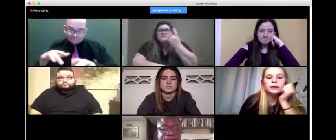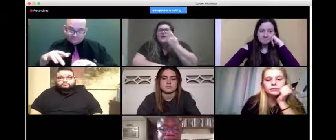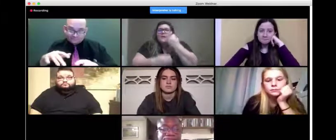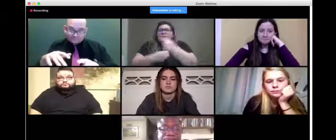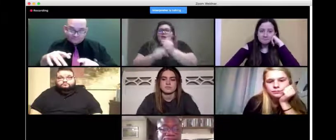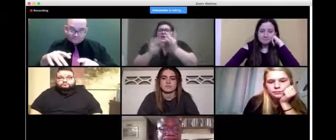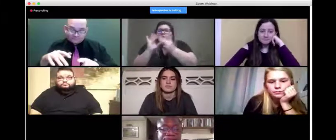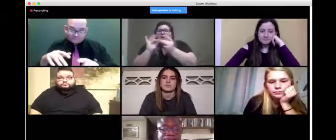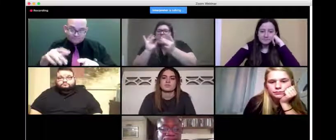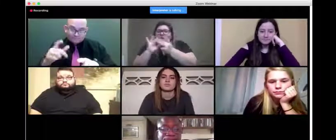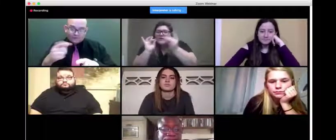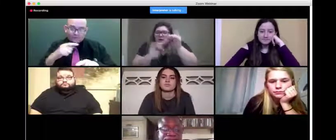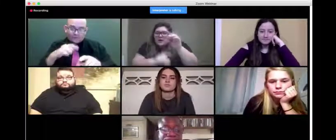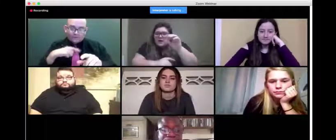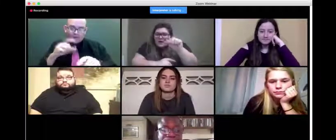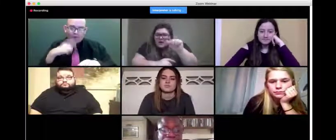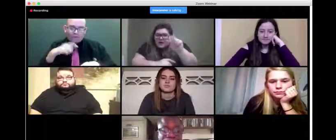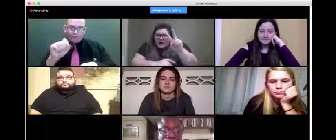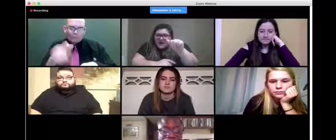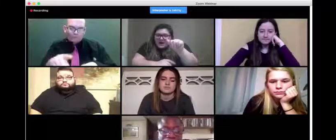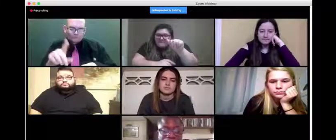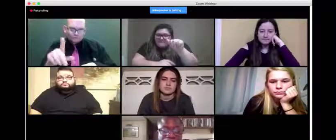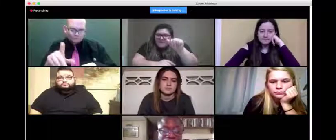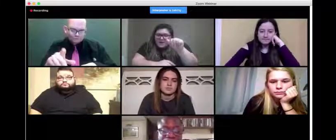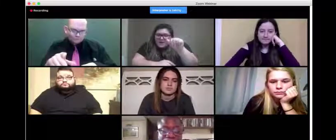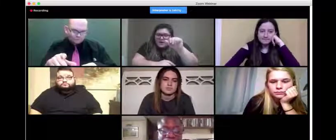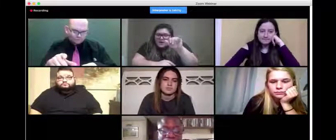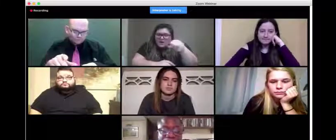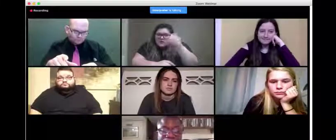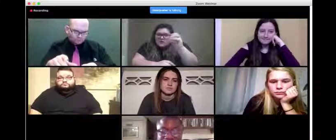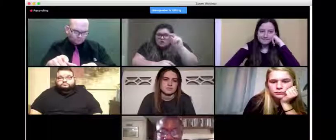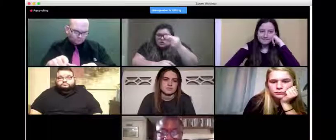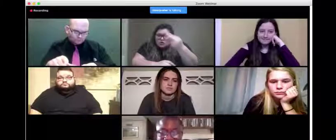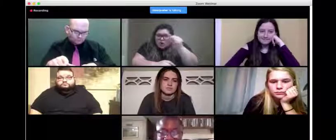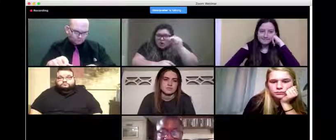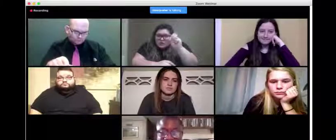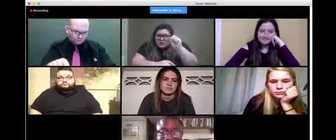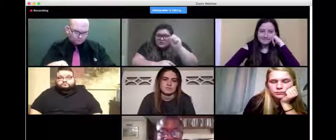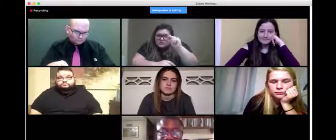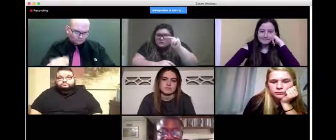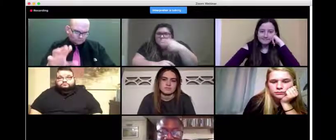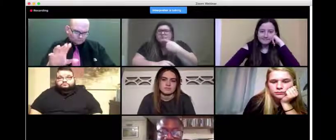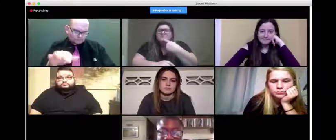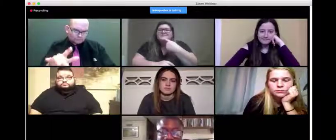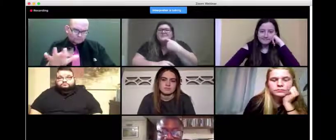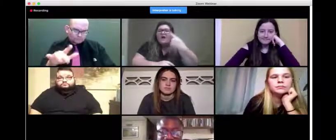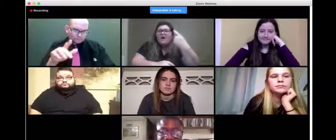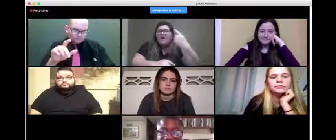Someone made a quick comment there, Ava Johns, or I missed the name, how to help accept hard of